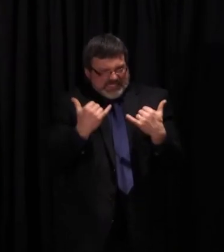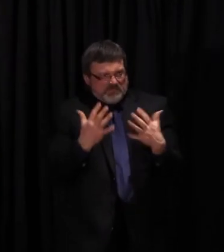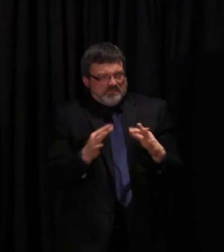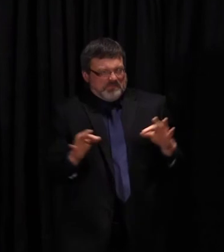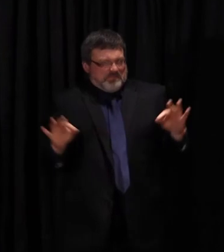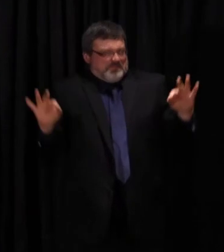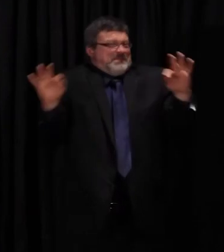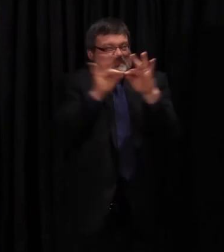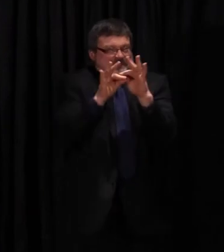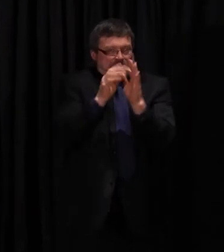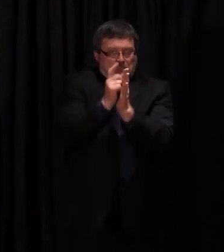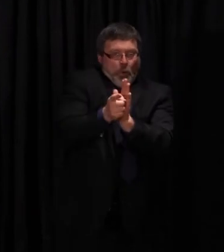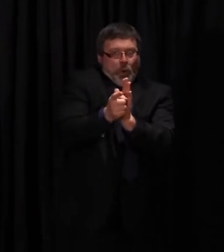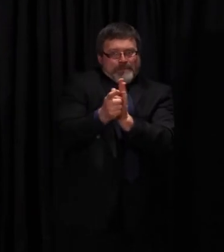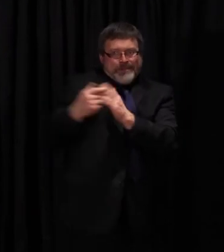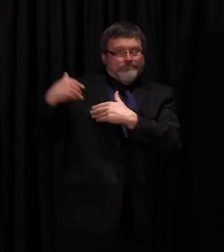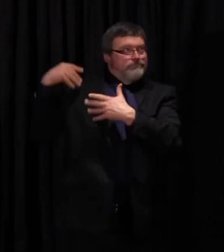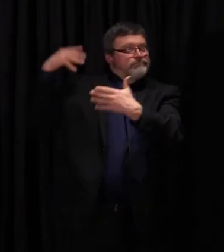moment in our history.